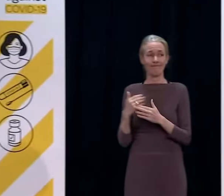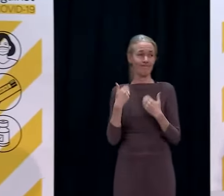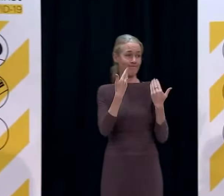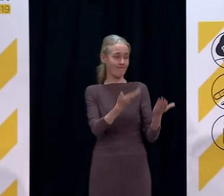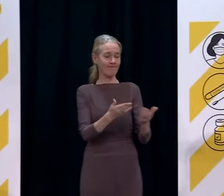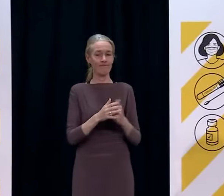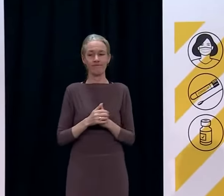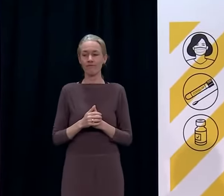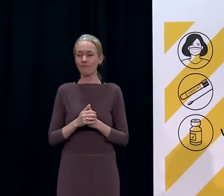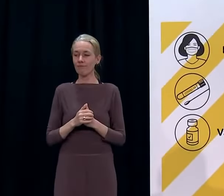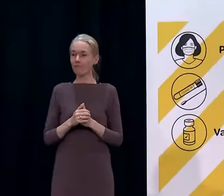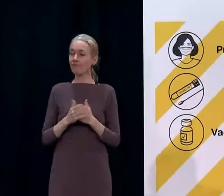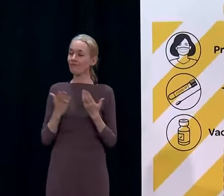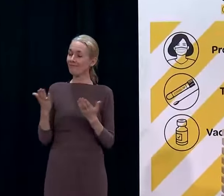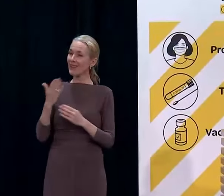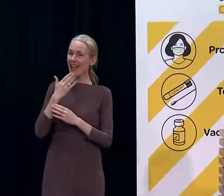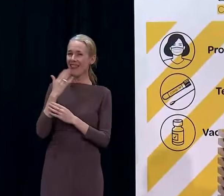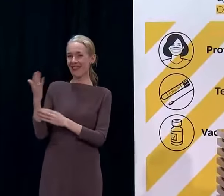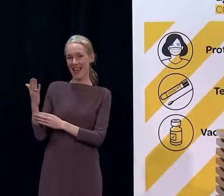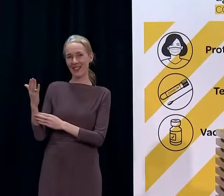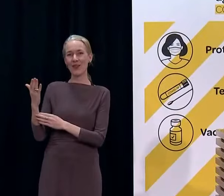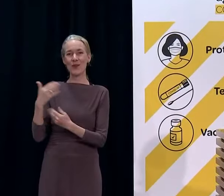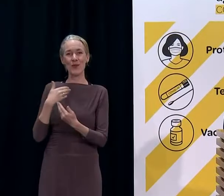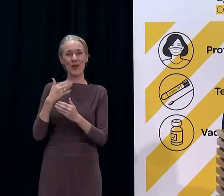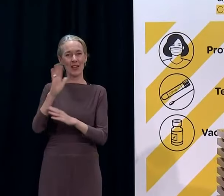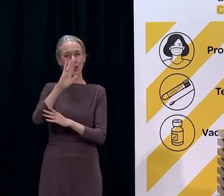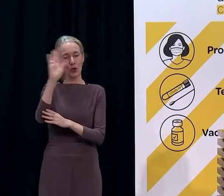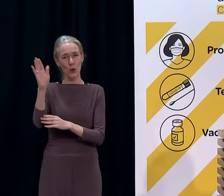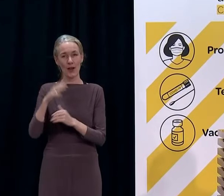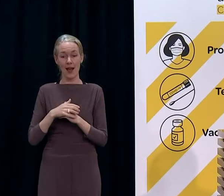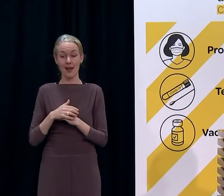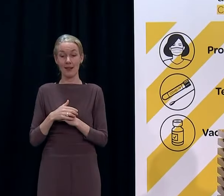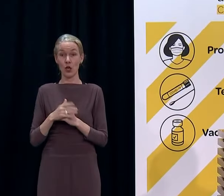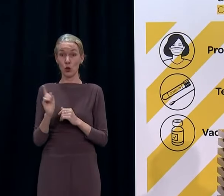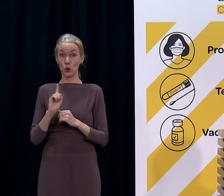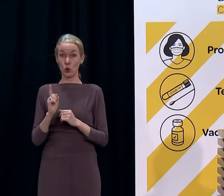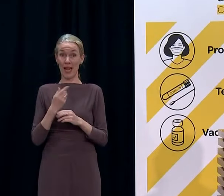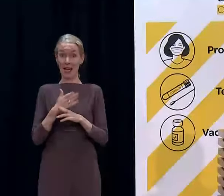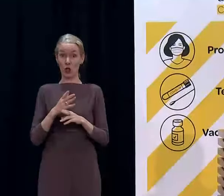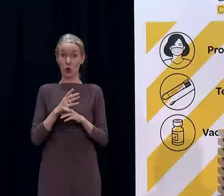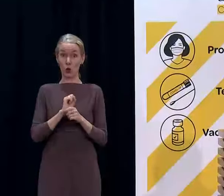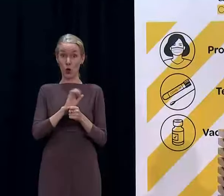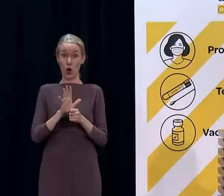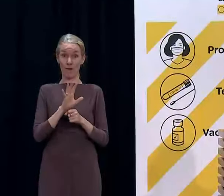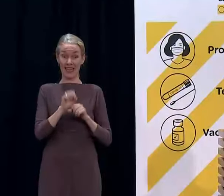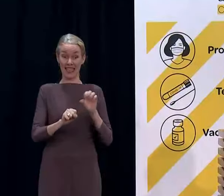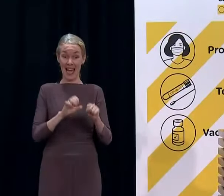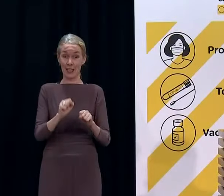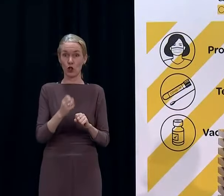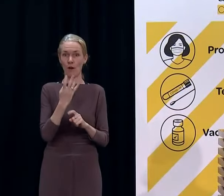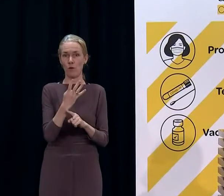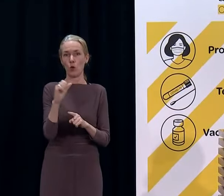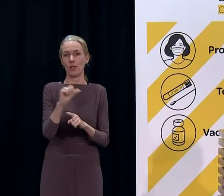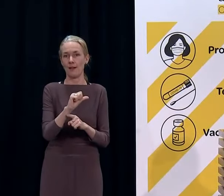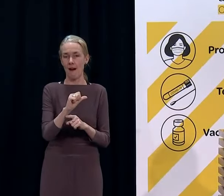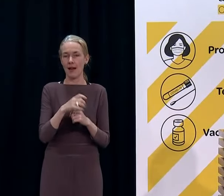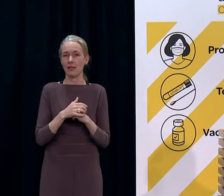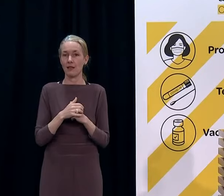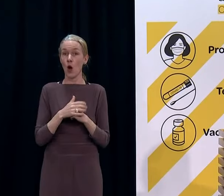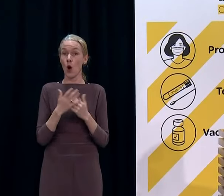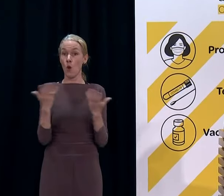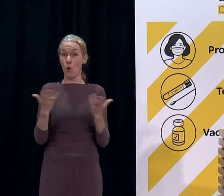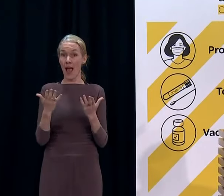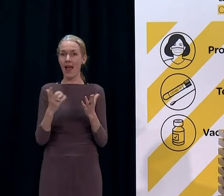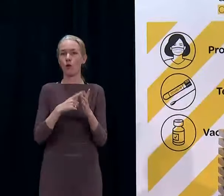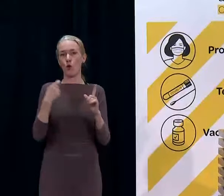you, Prime Minister. Kia ora koutou katoa. So today there are 49 new cases of COVID-19 to report. All of these are in